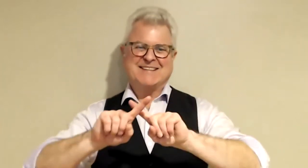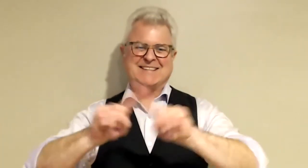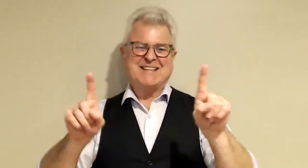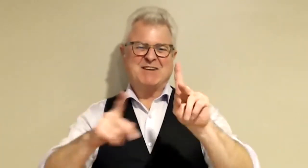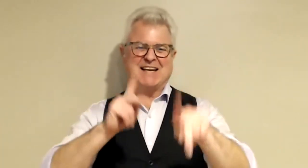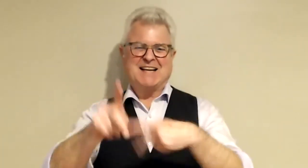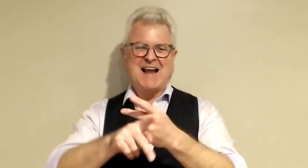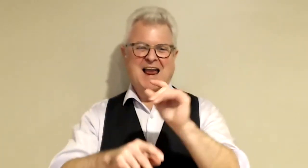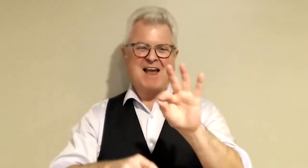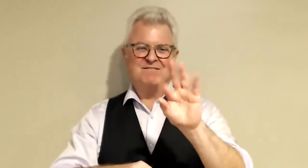variants are different.